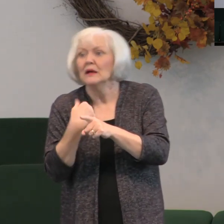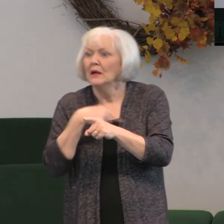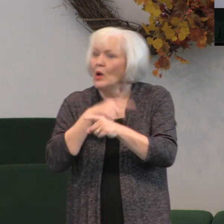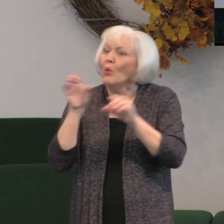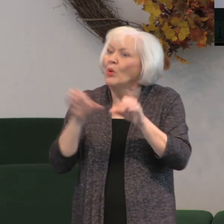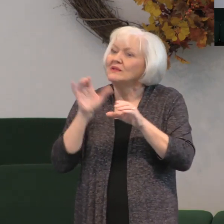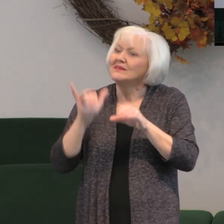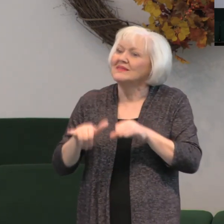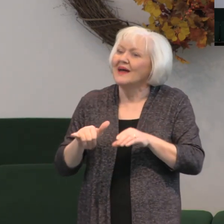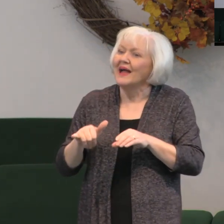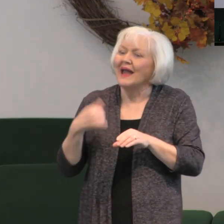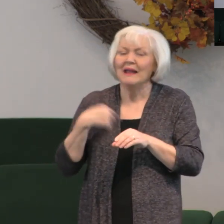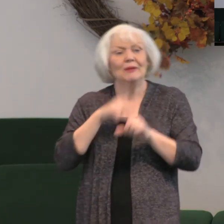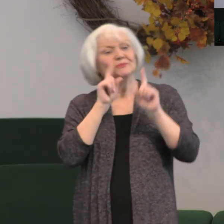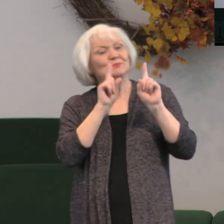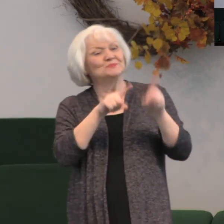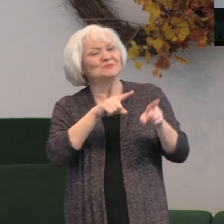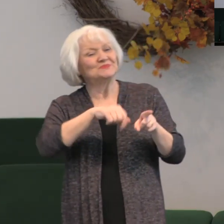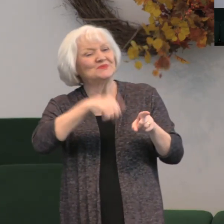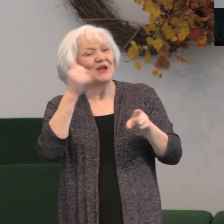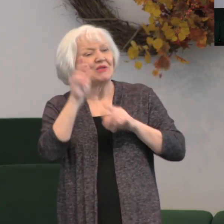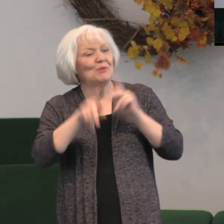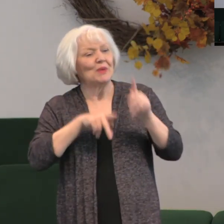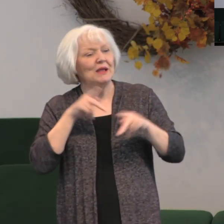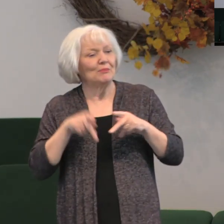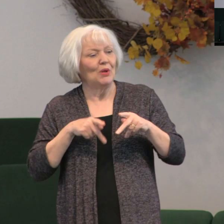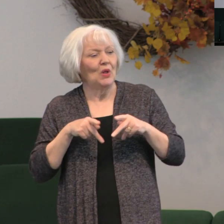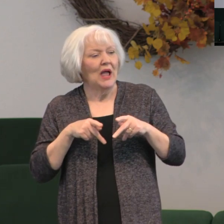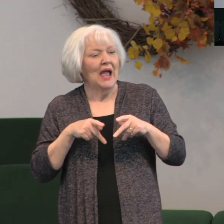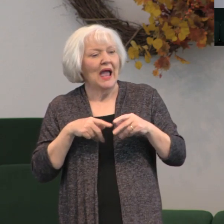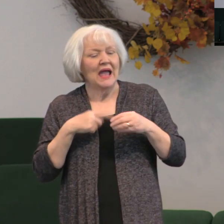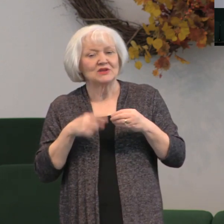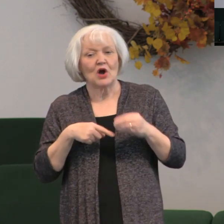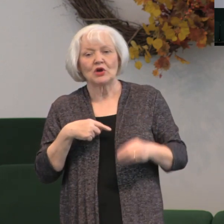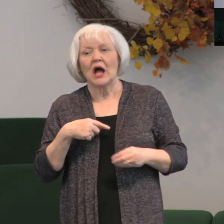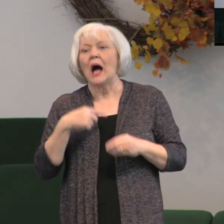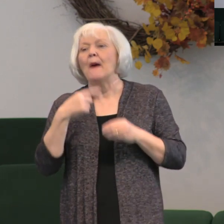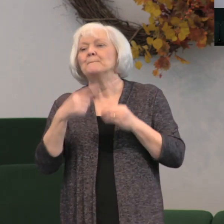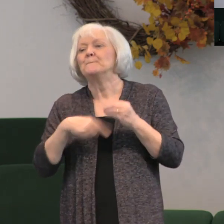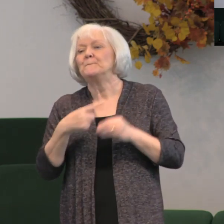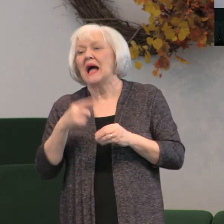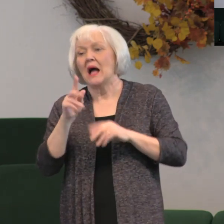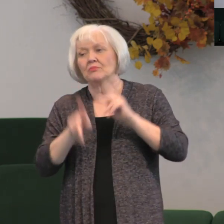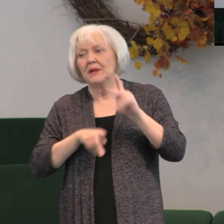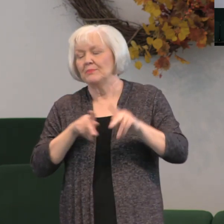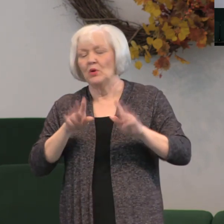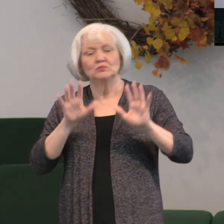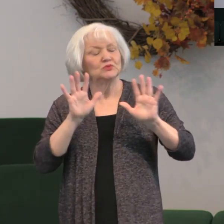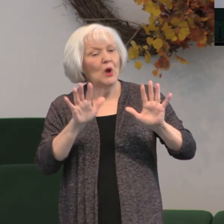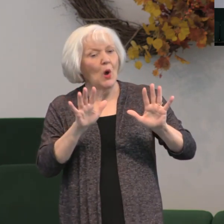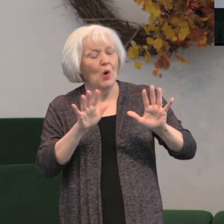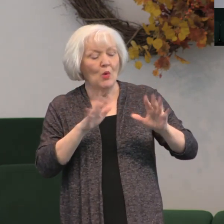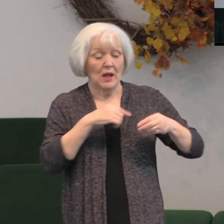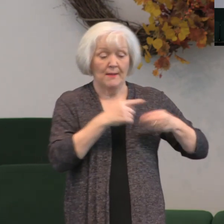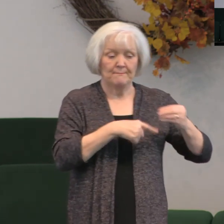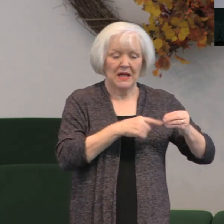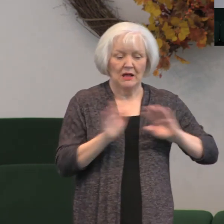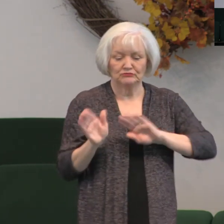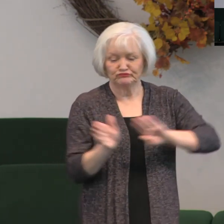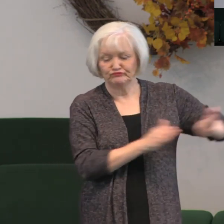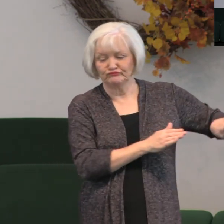We go to other people and we talk about people. What I'm talking about this morning is not talking about people but talking to people.